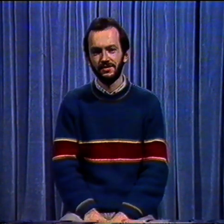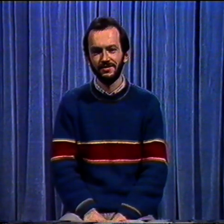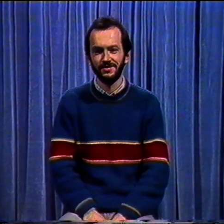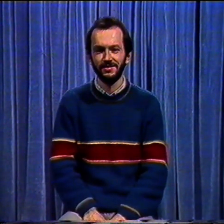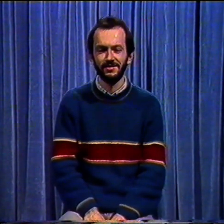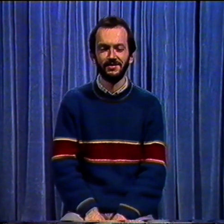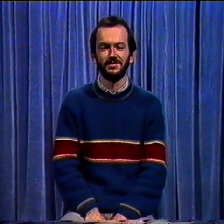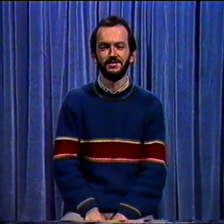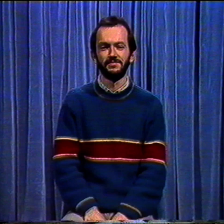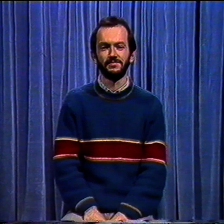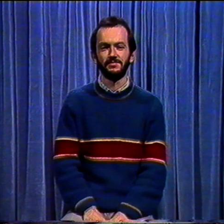footballer.